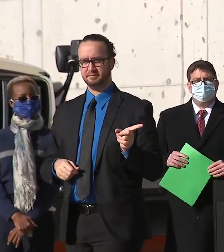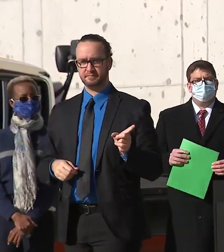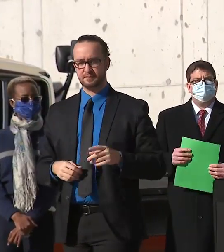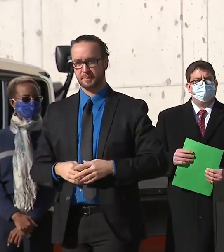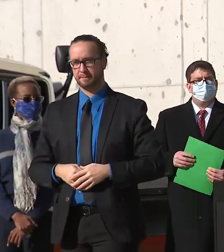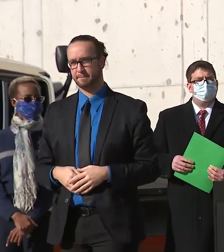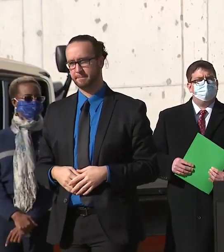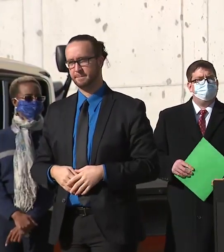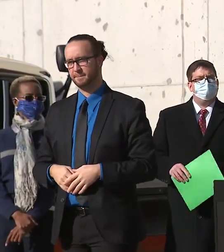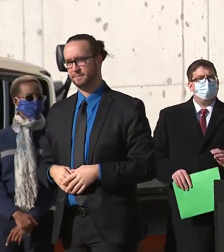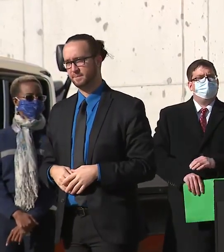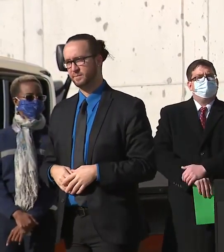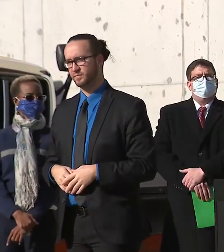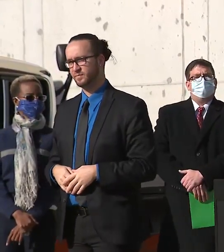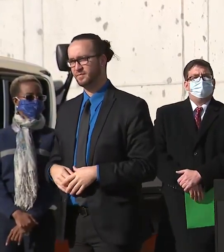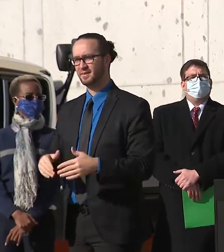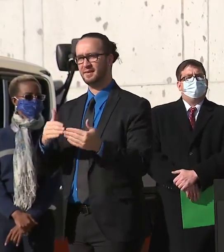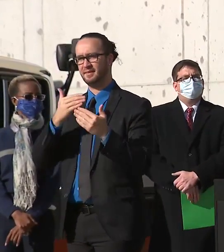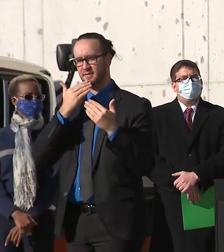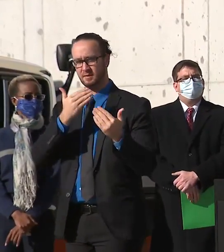Thank you, Mr. Mayor.